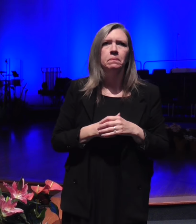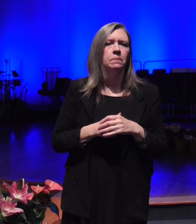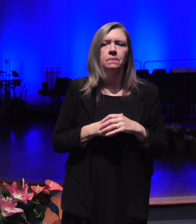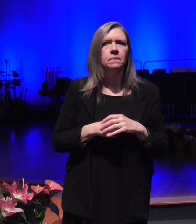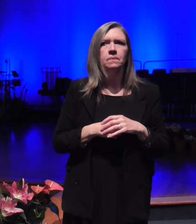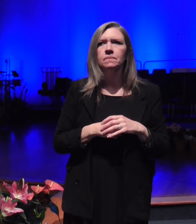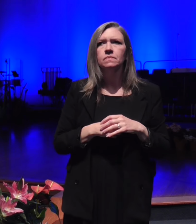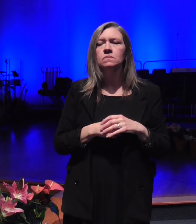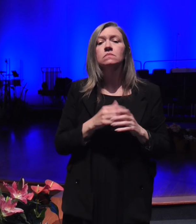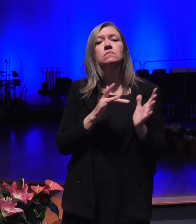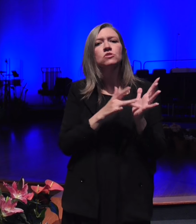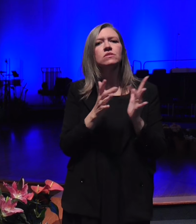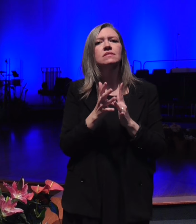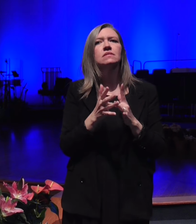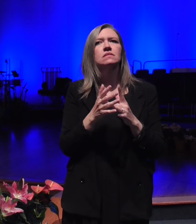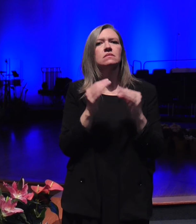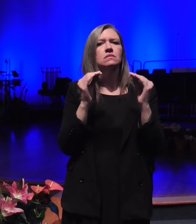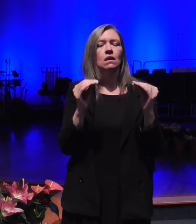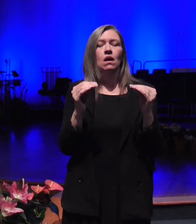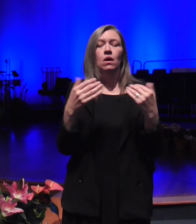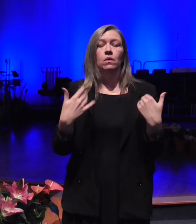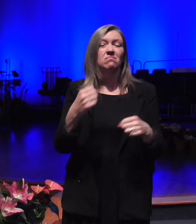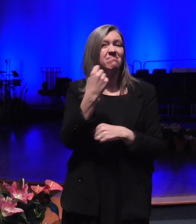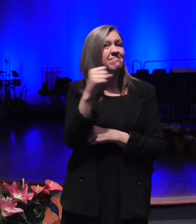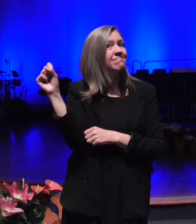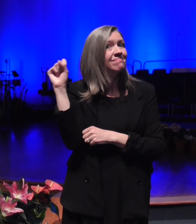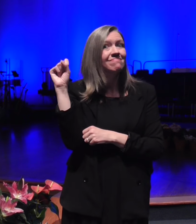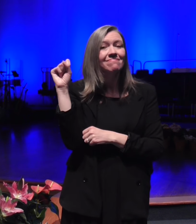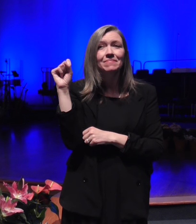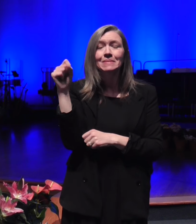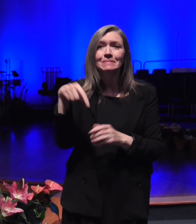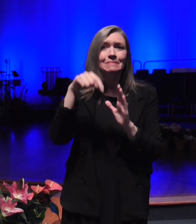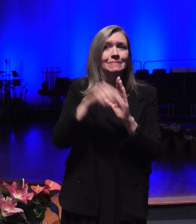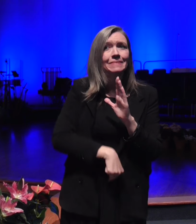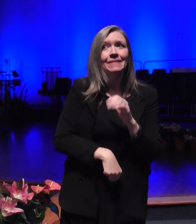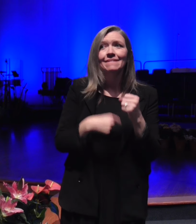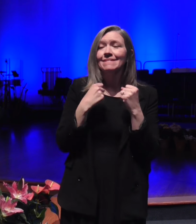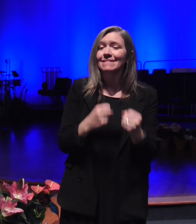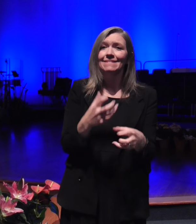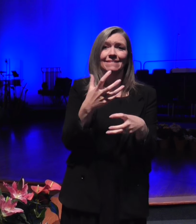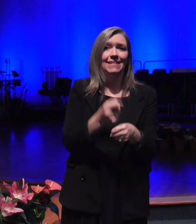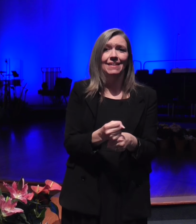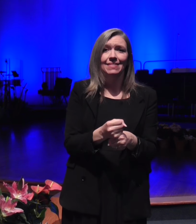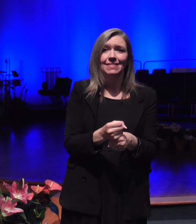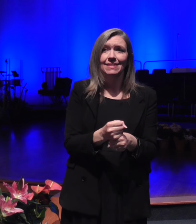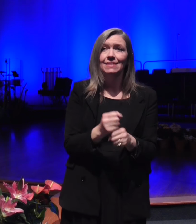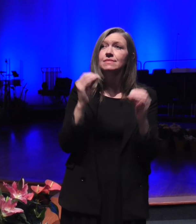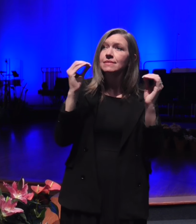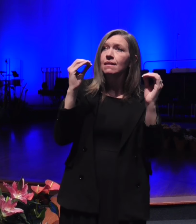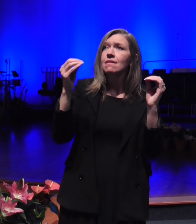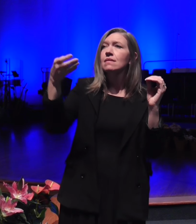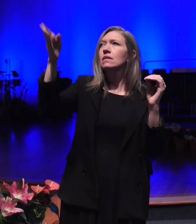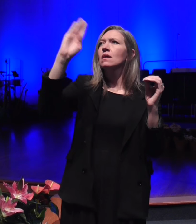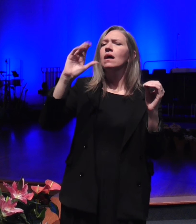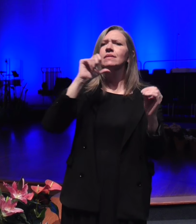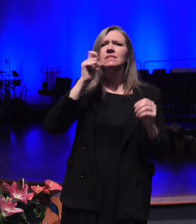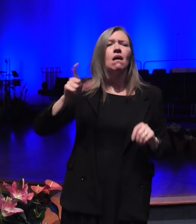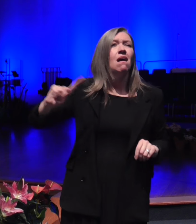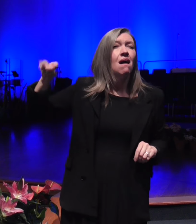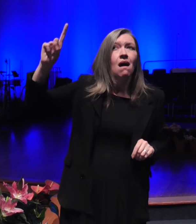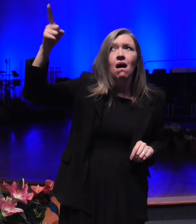Jesus taught a revolutionary faith. He taught that God is not a far-off being to fear or